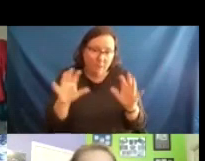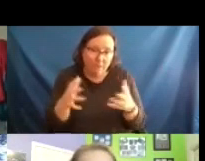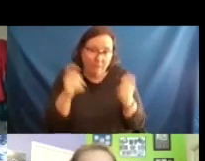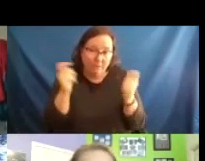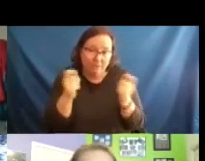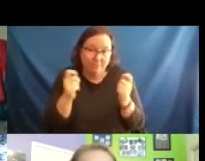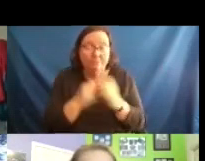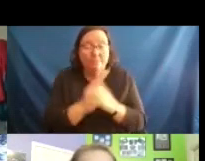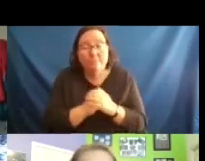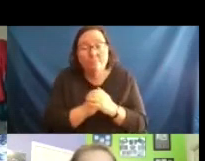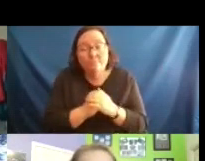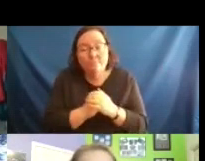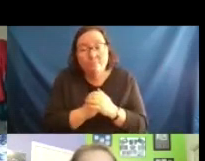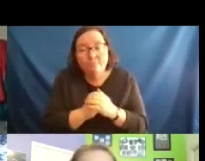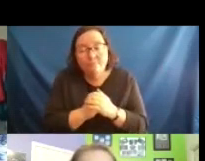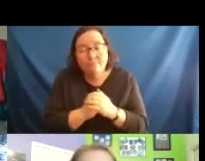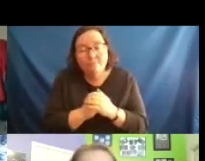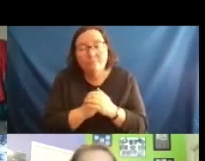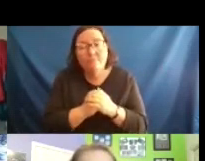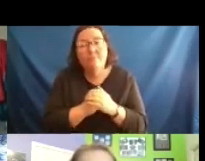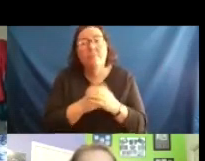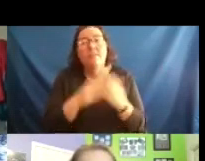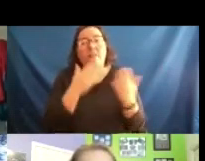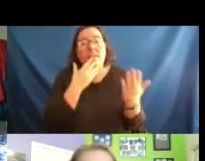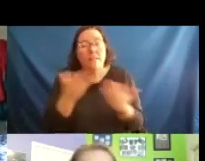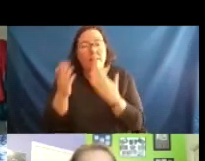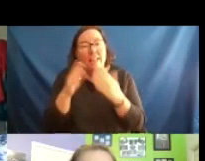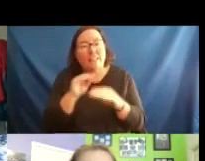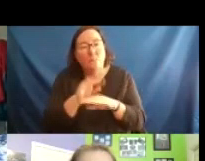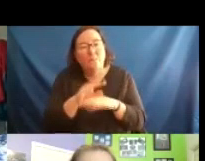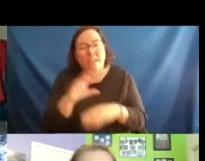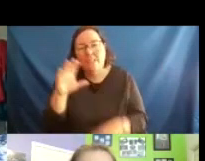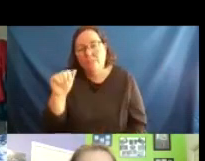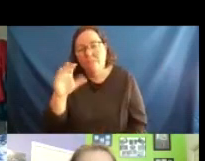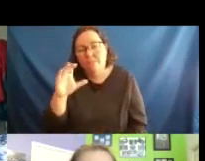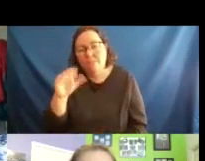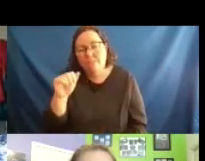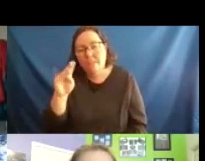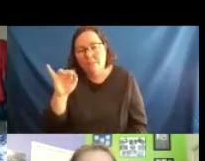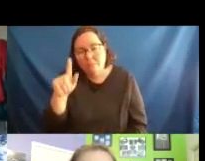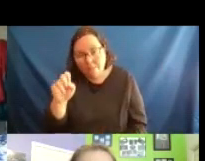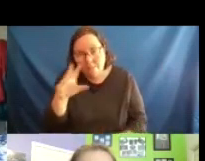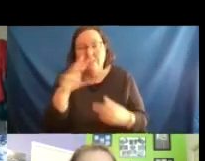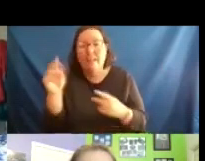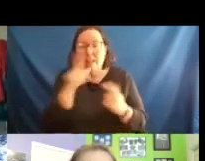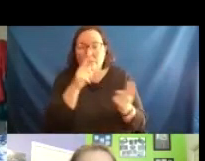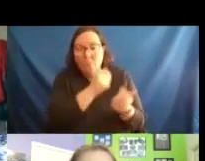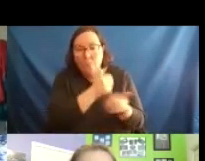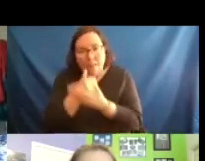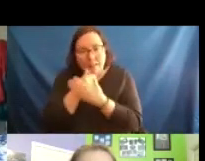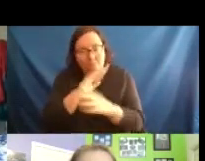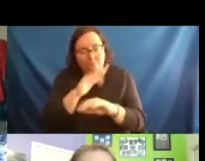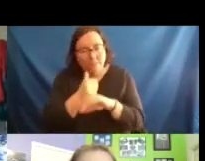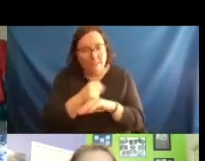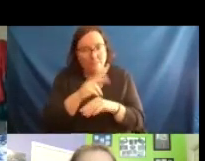possible. The dedication of our chapter advisor, Camille Elliott, and for all of those who attend today to celebrate our second class of inductees. And I leave